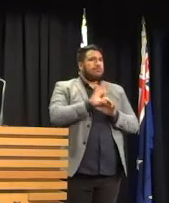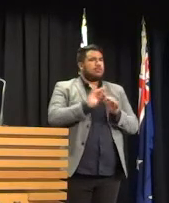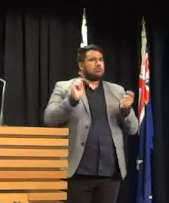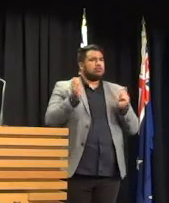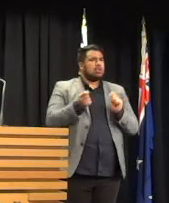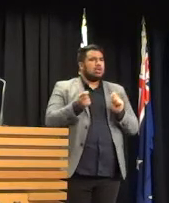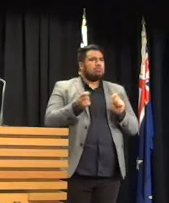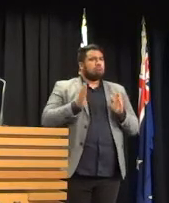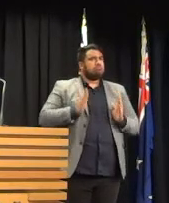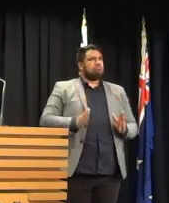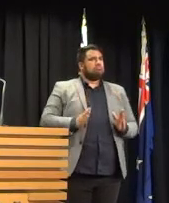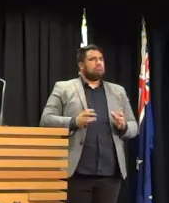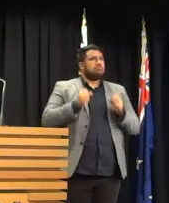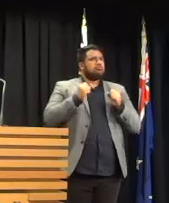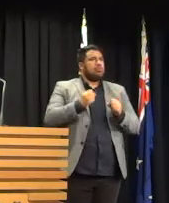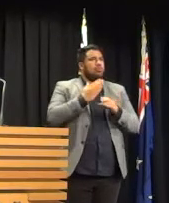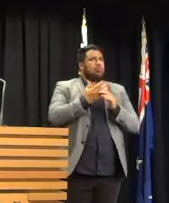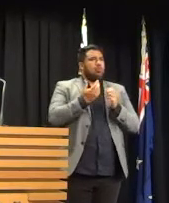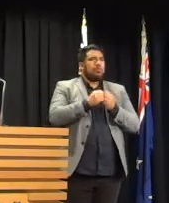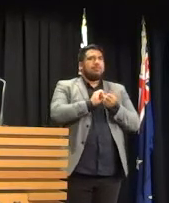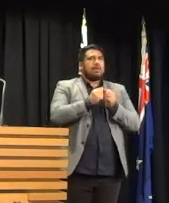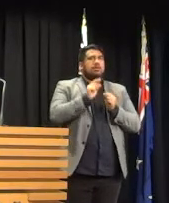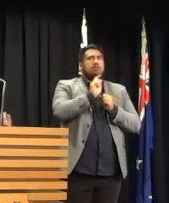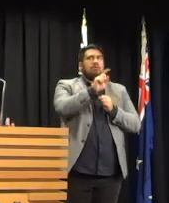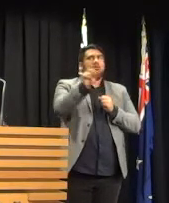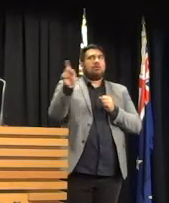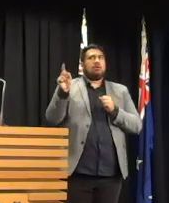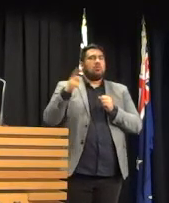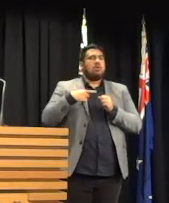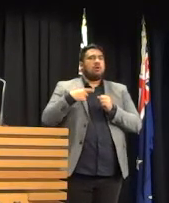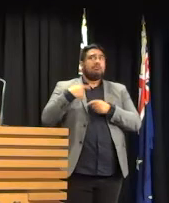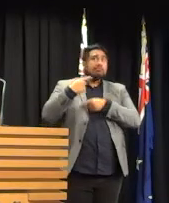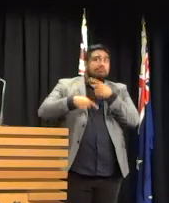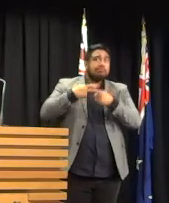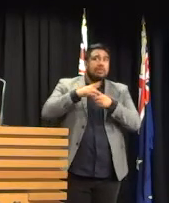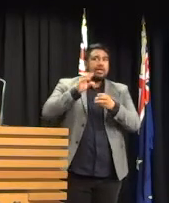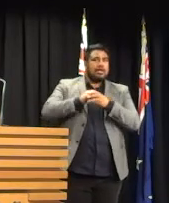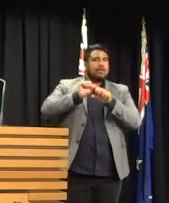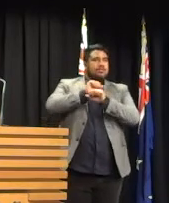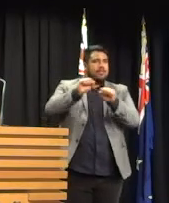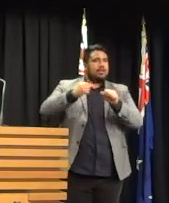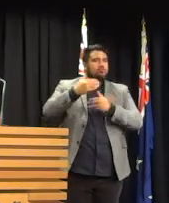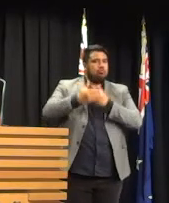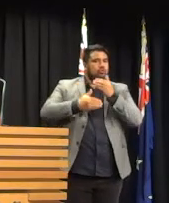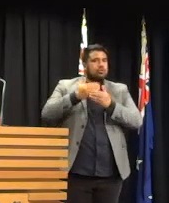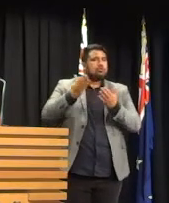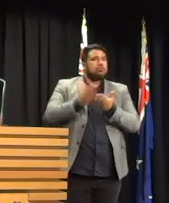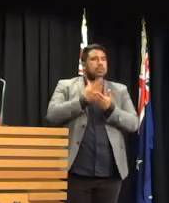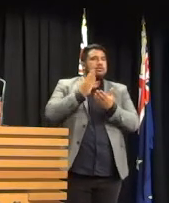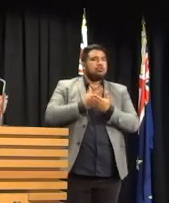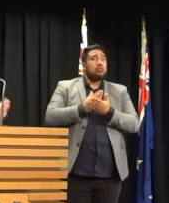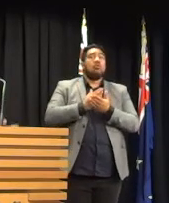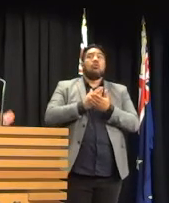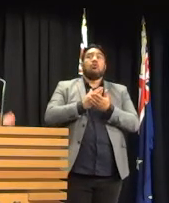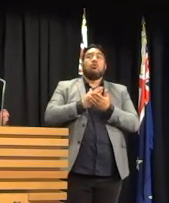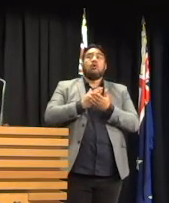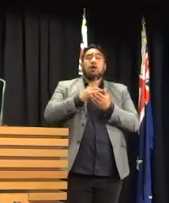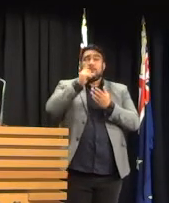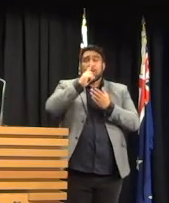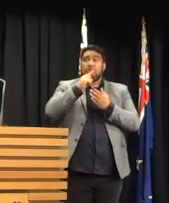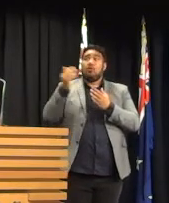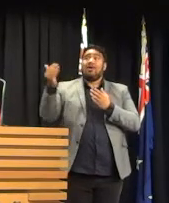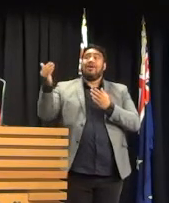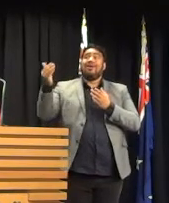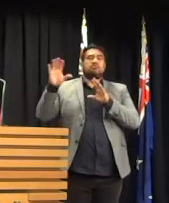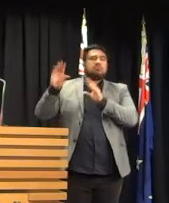need to make sure that we work with our partners and continue to be part of a process that ensures that we prevent people